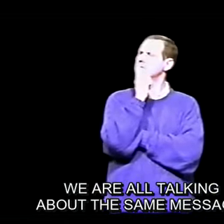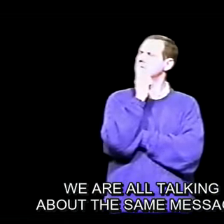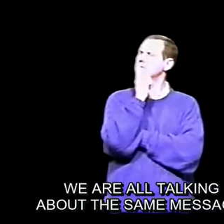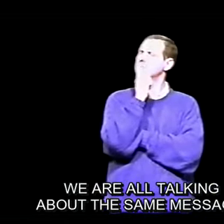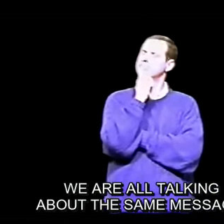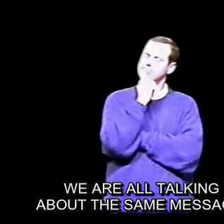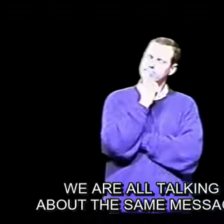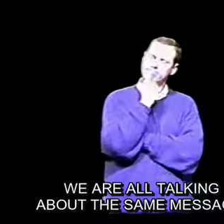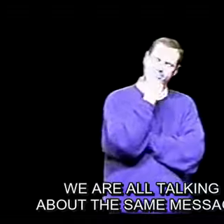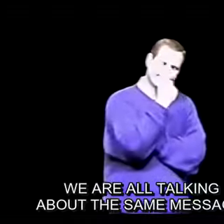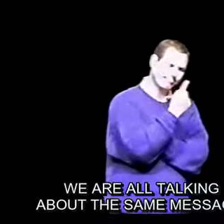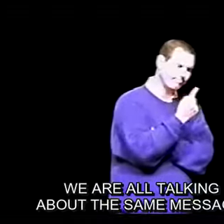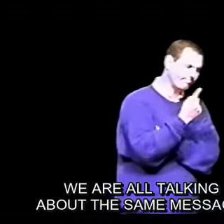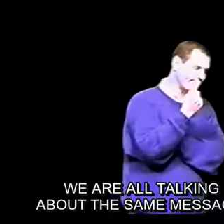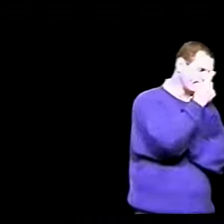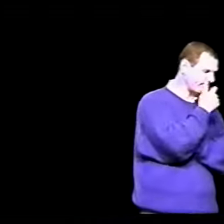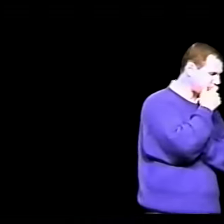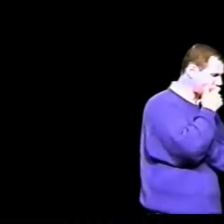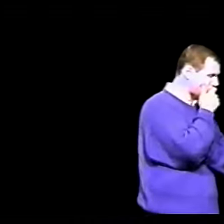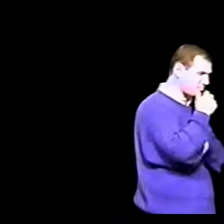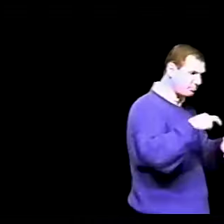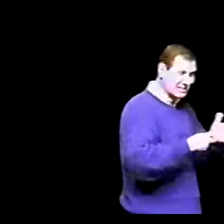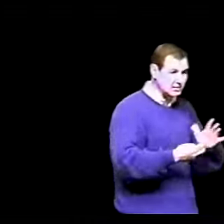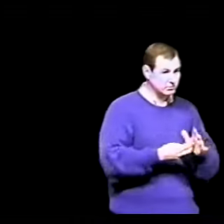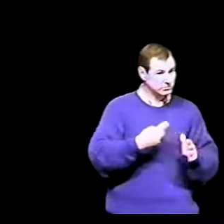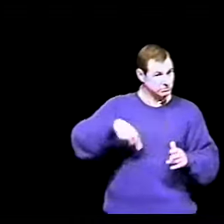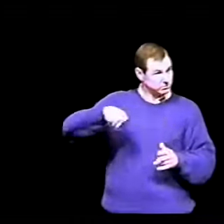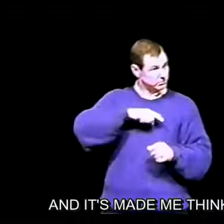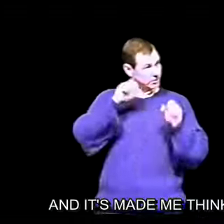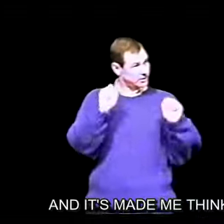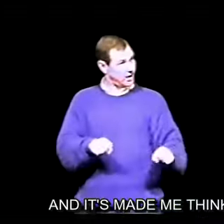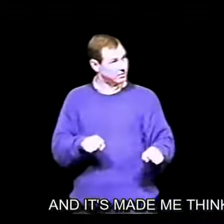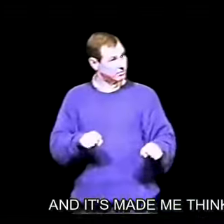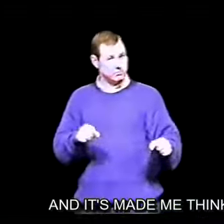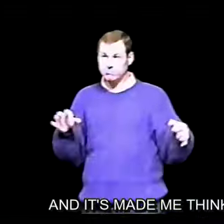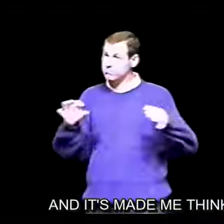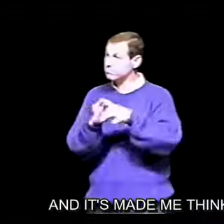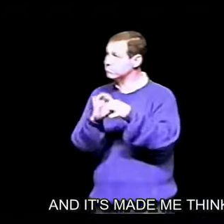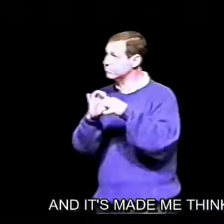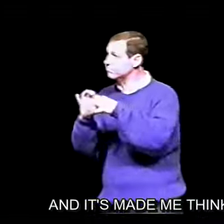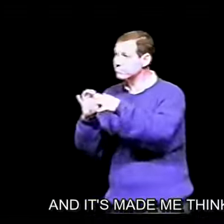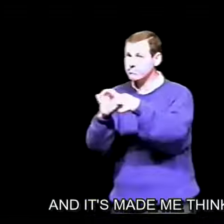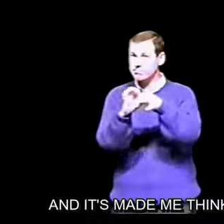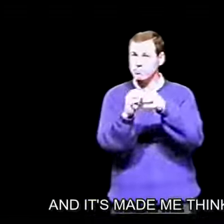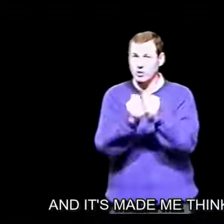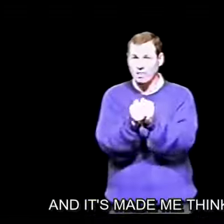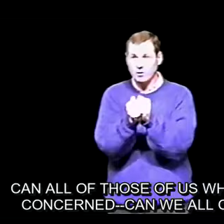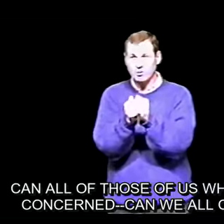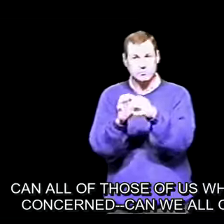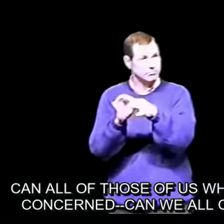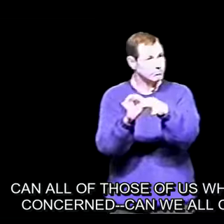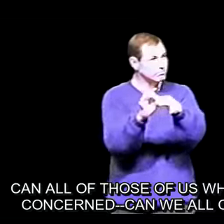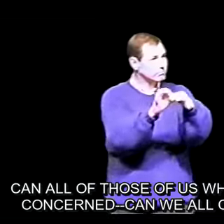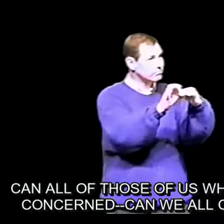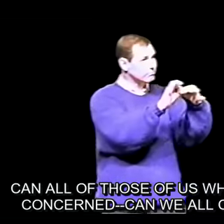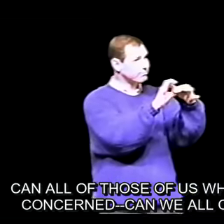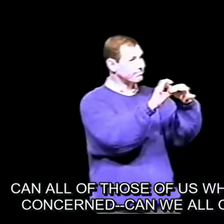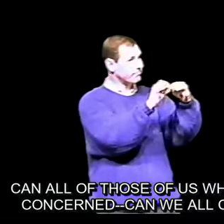message. And it's made me think. Can all of those of us who are concerned, can we